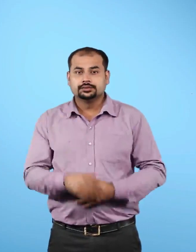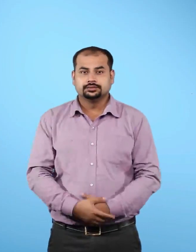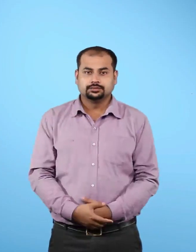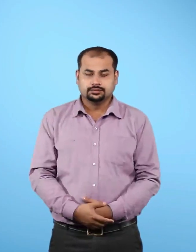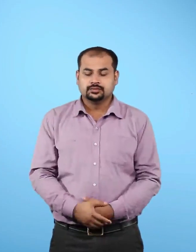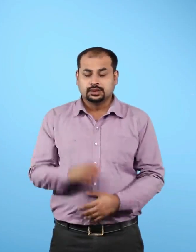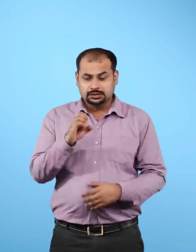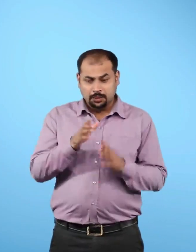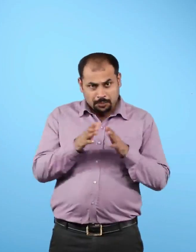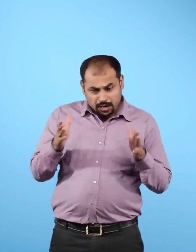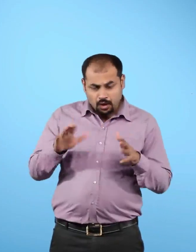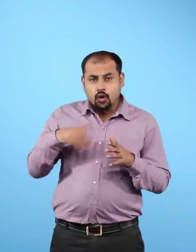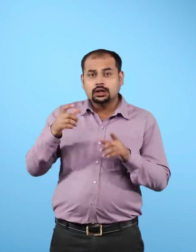or D?